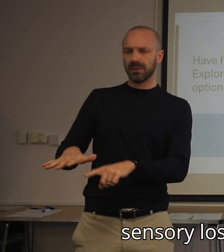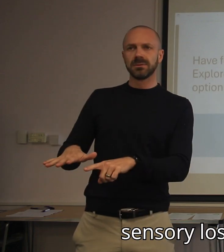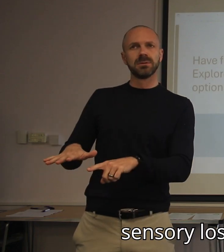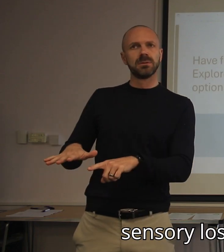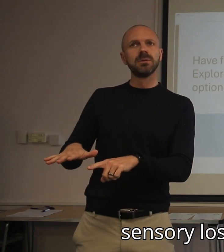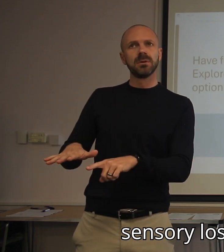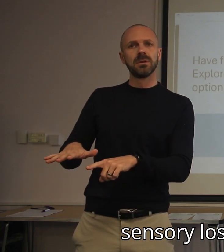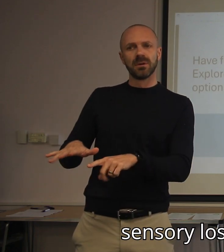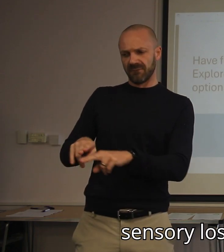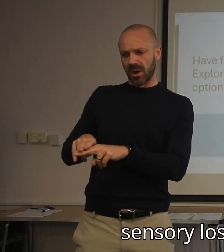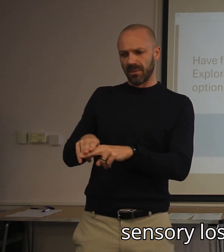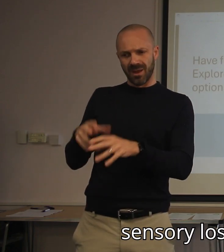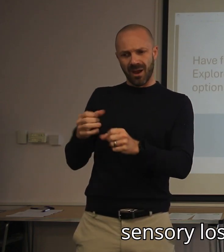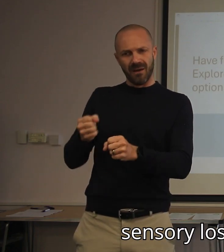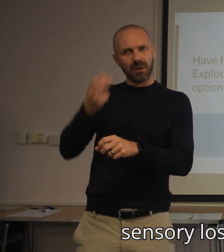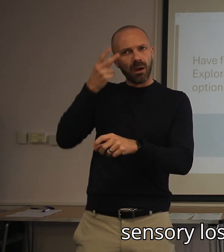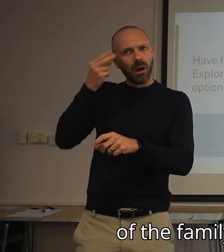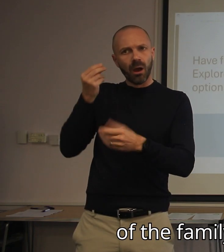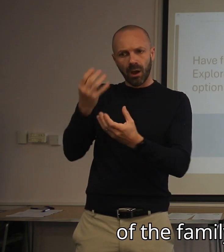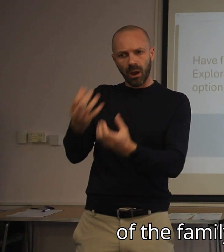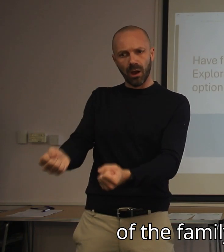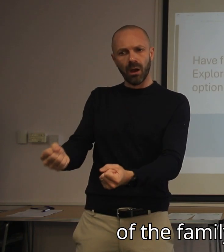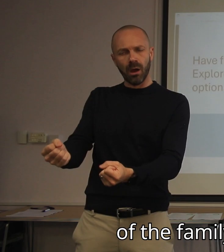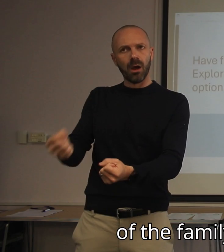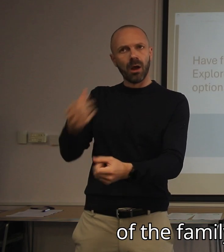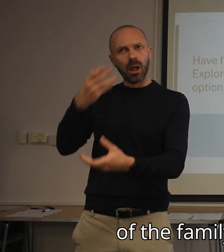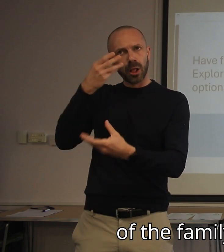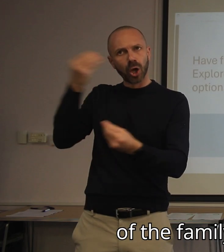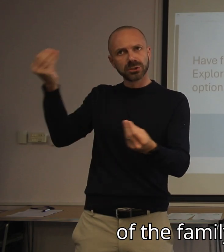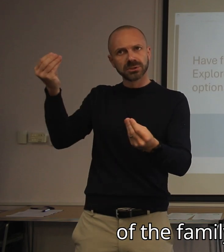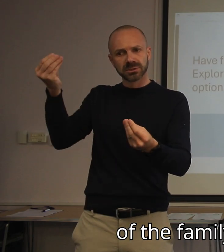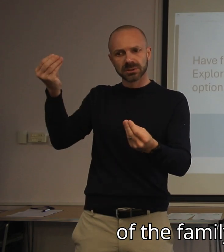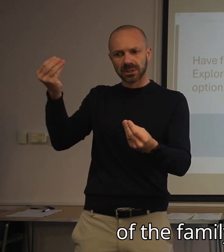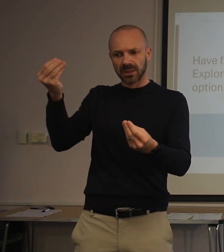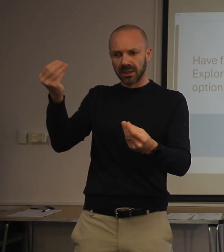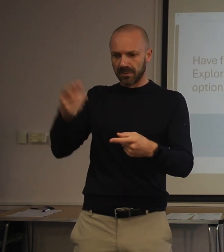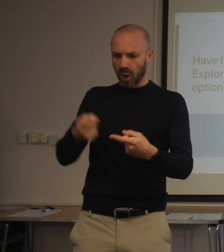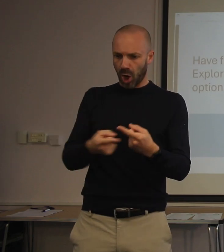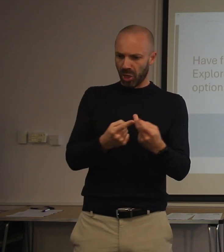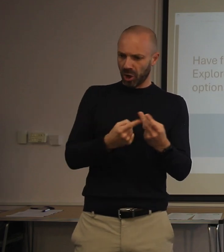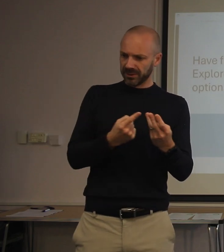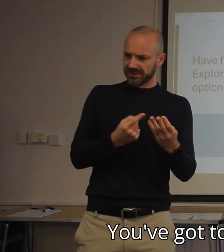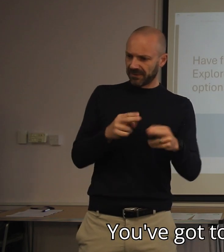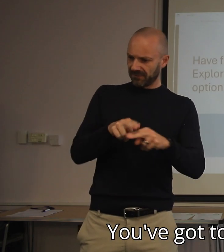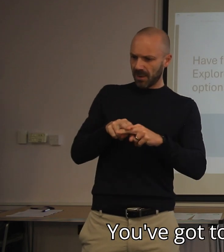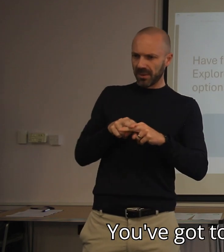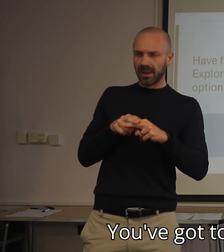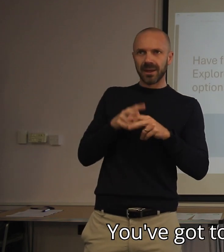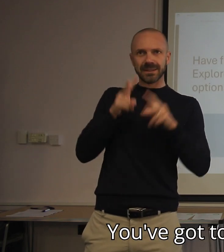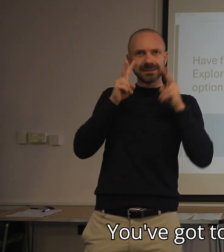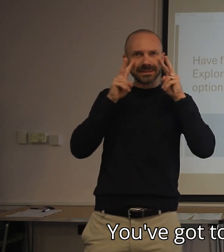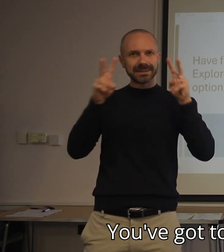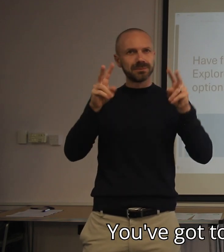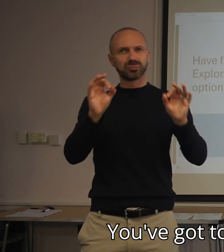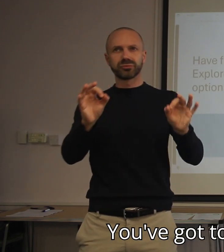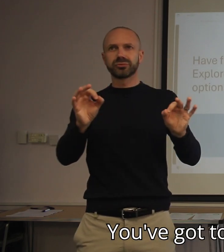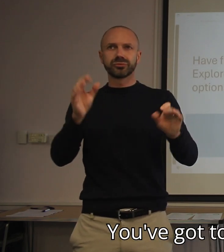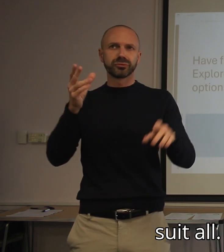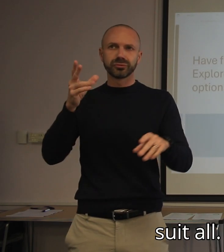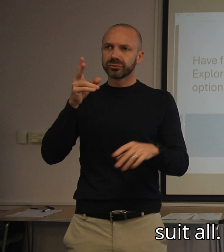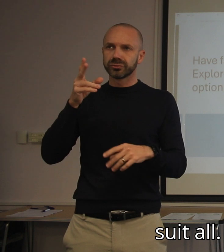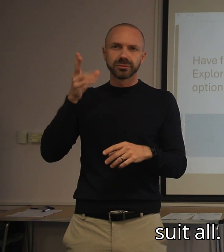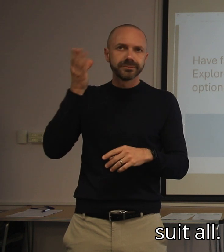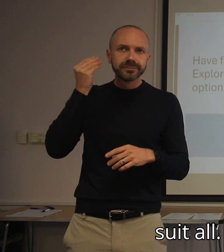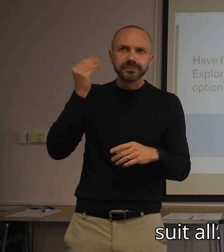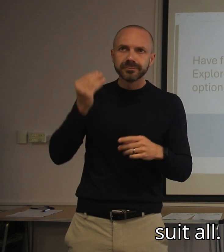sensory loss and the other members of the family are hearing and sighted? You've got to be able to create things